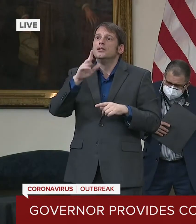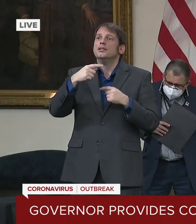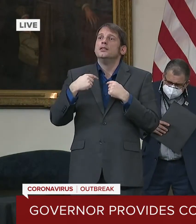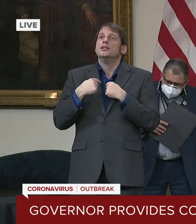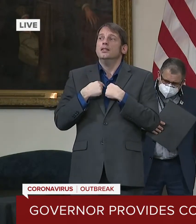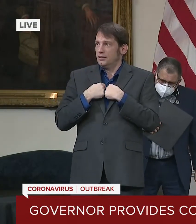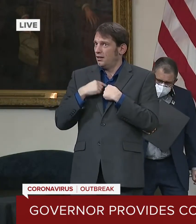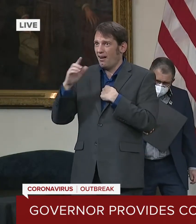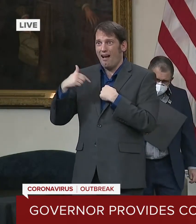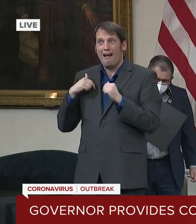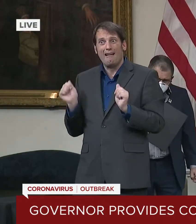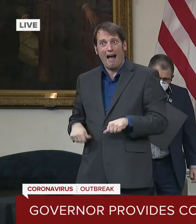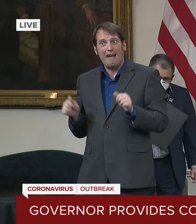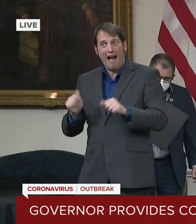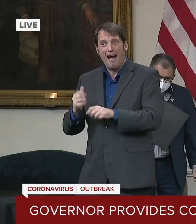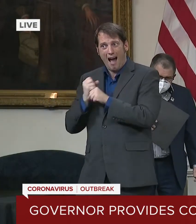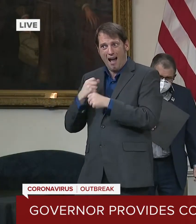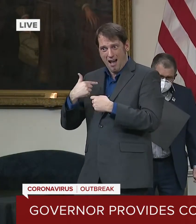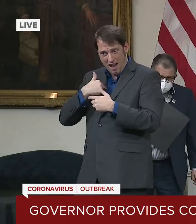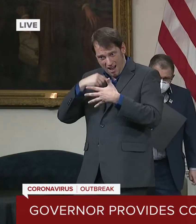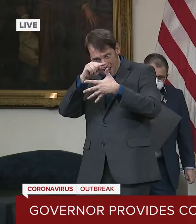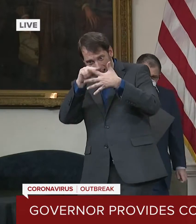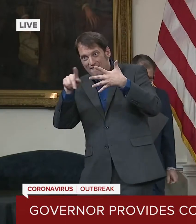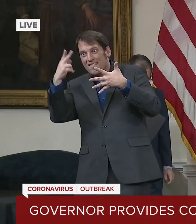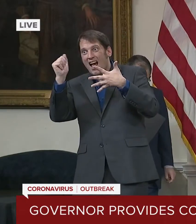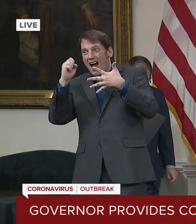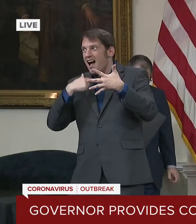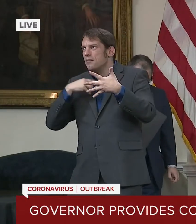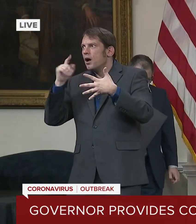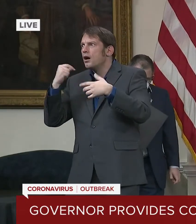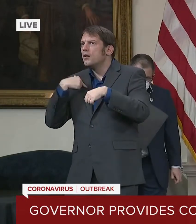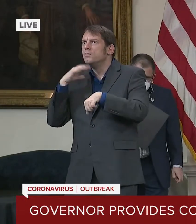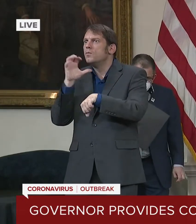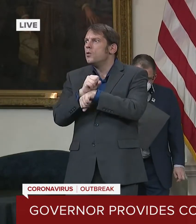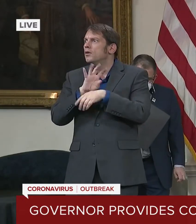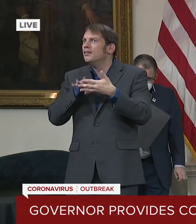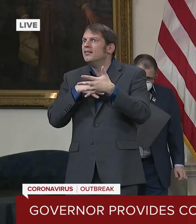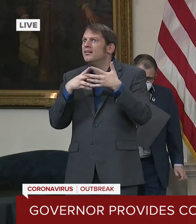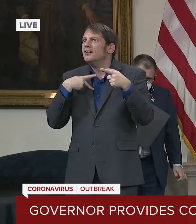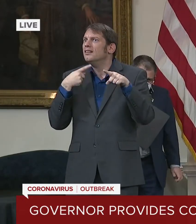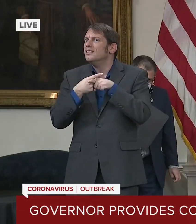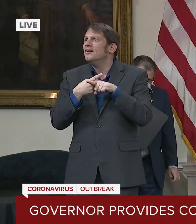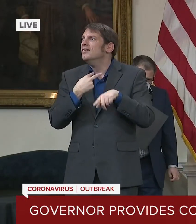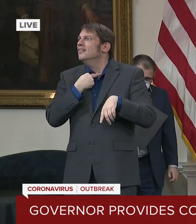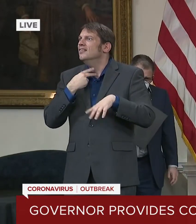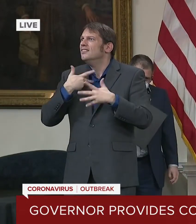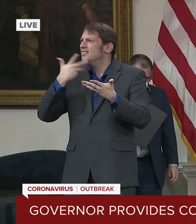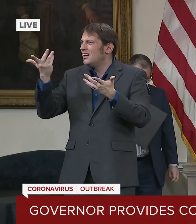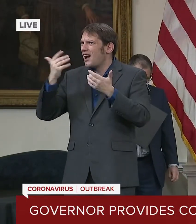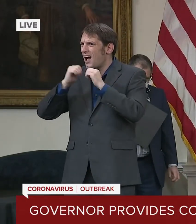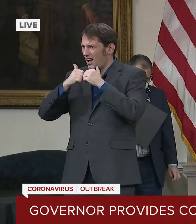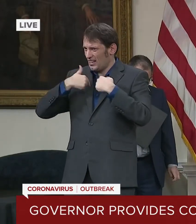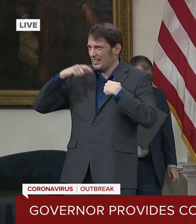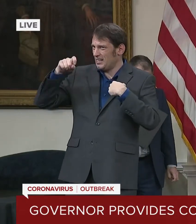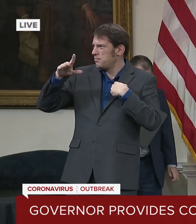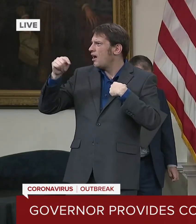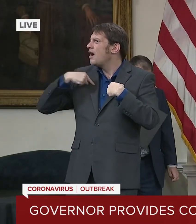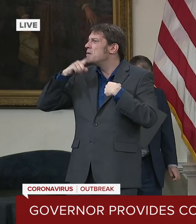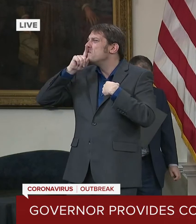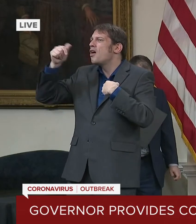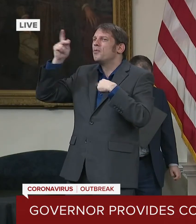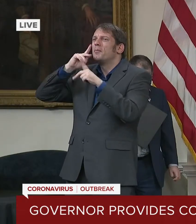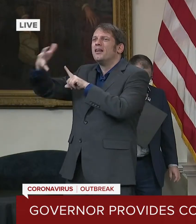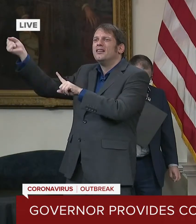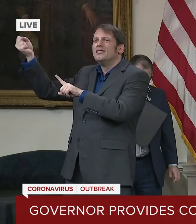like they're competing with other people who need it. At this point, with 2 million people eligible and